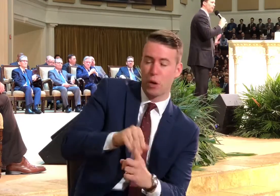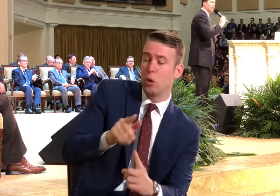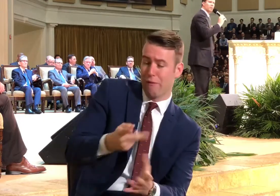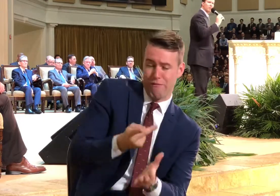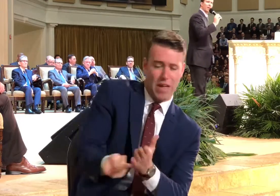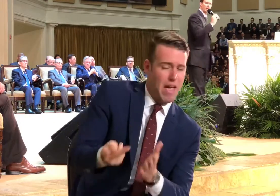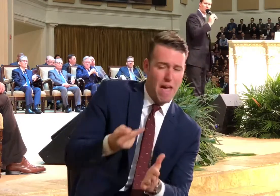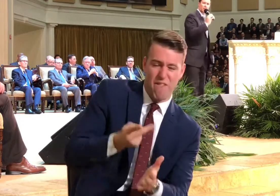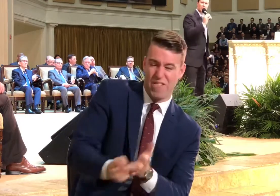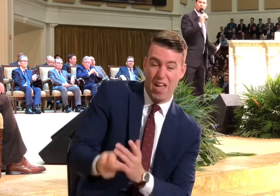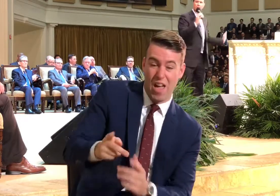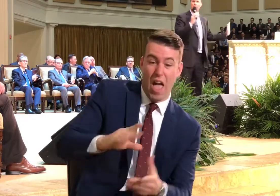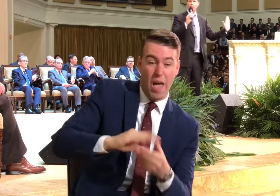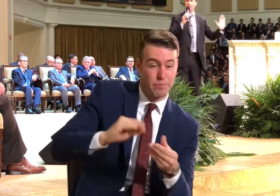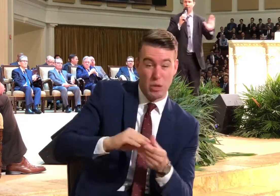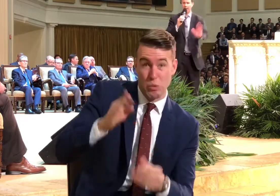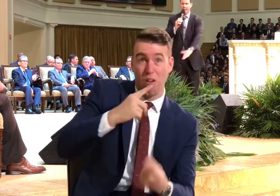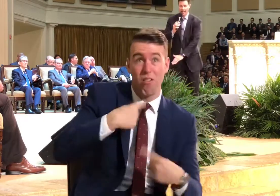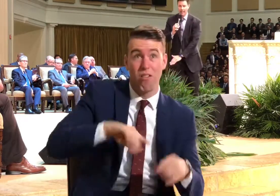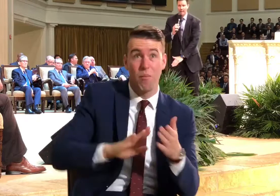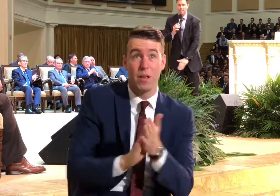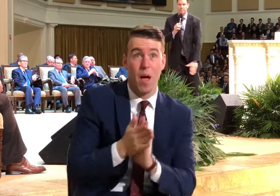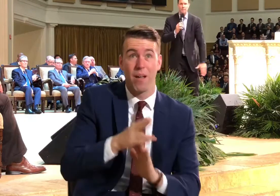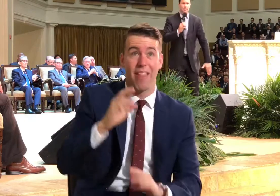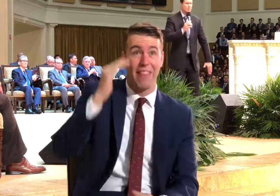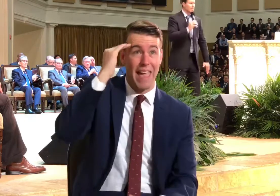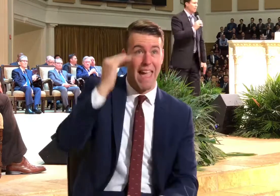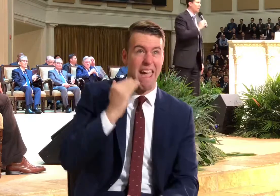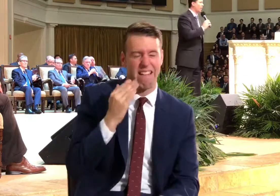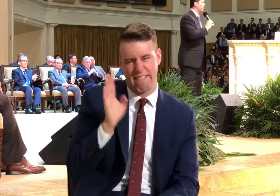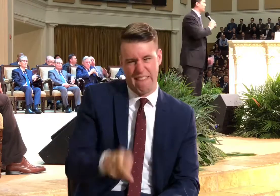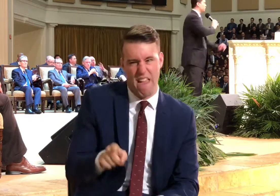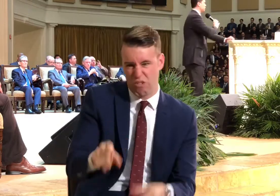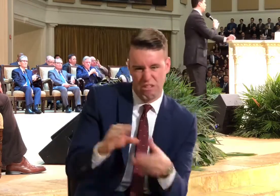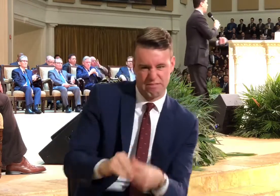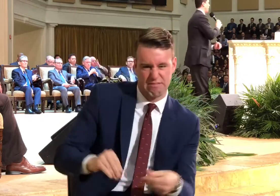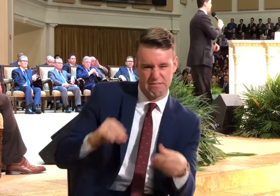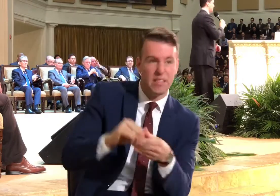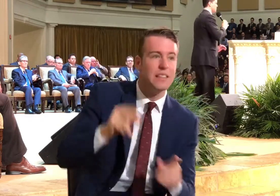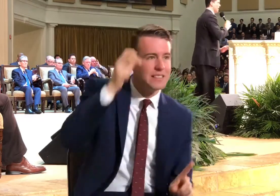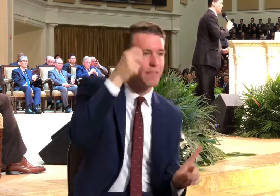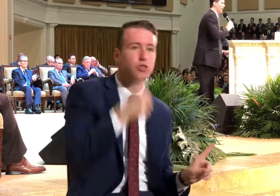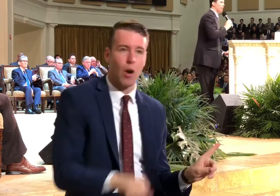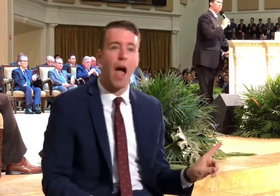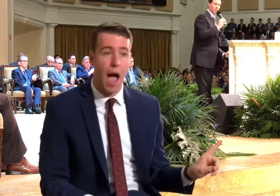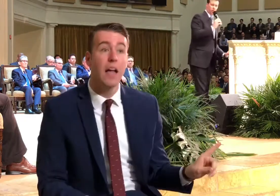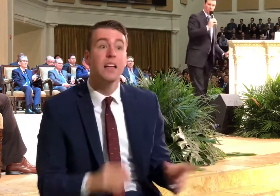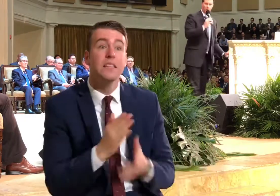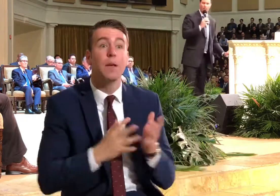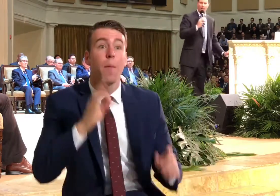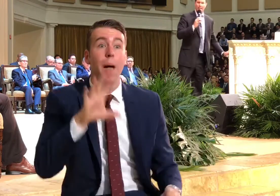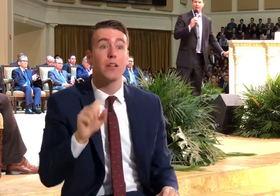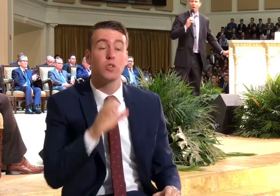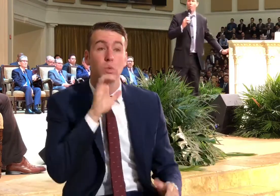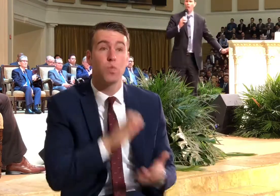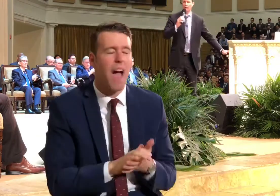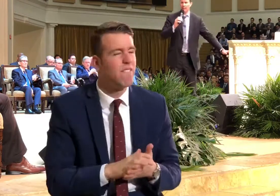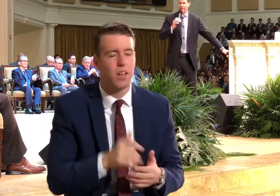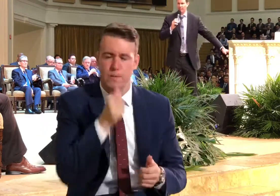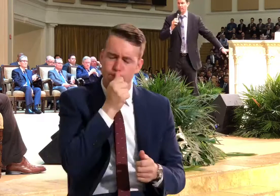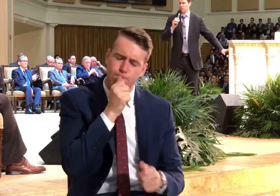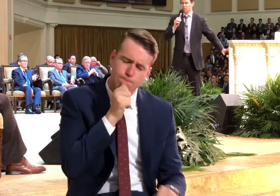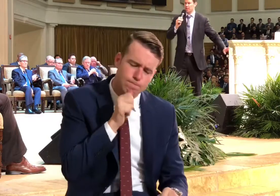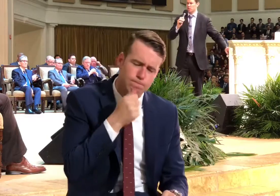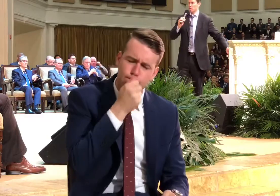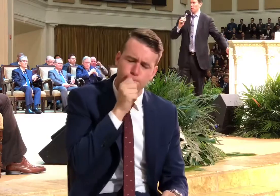going to be the tail and you're never going to be the head. There are pastors' wives that are miserable and they are